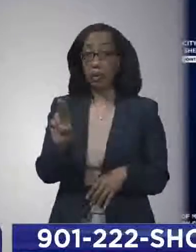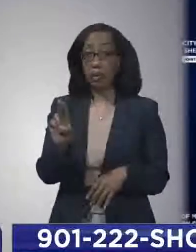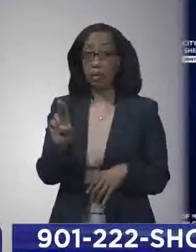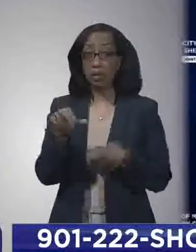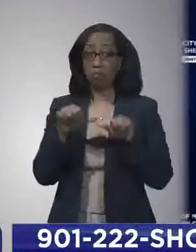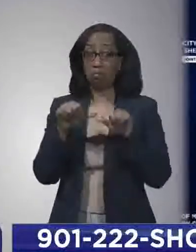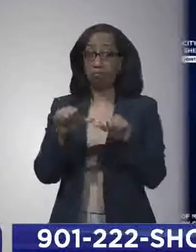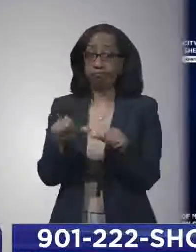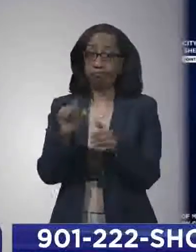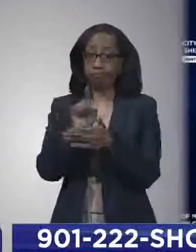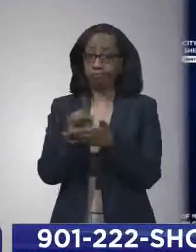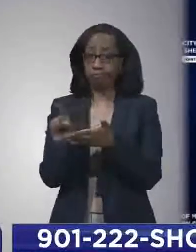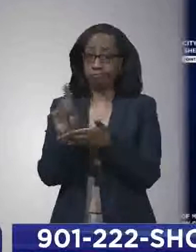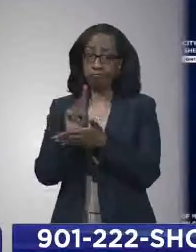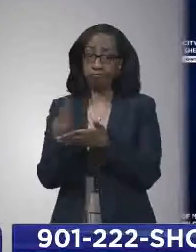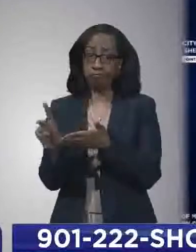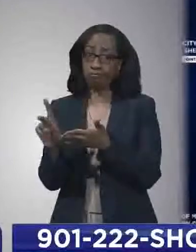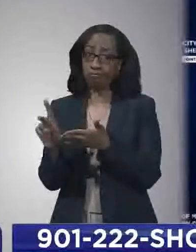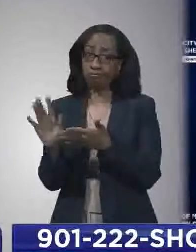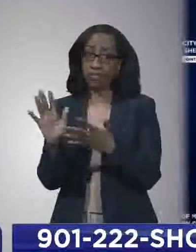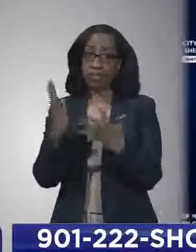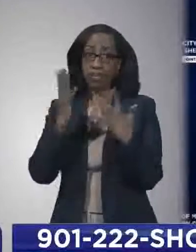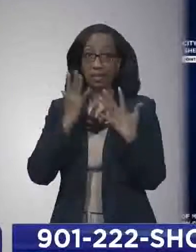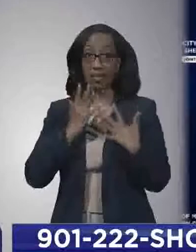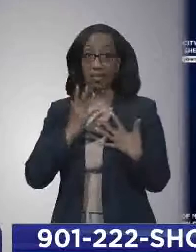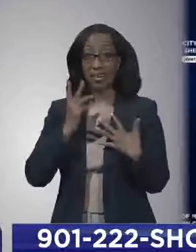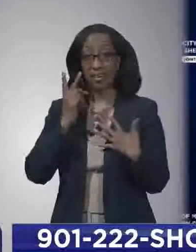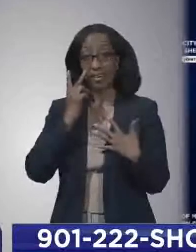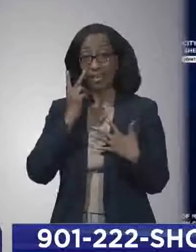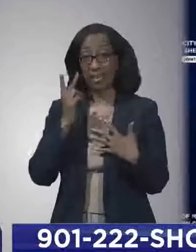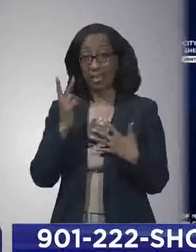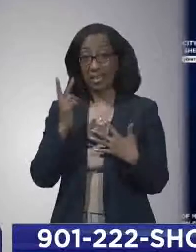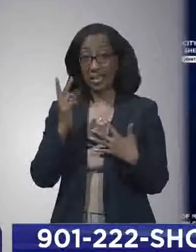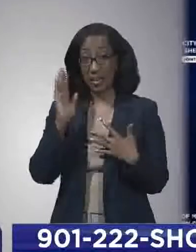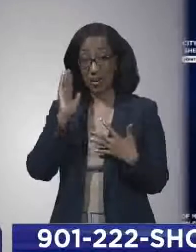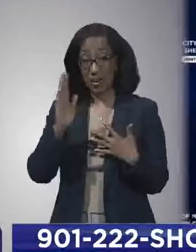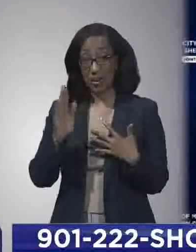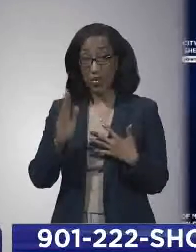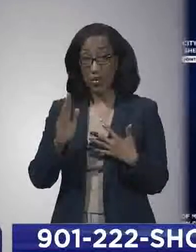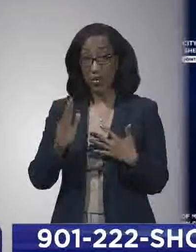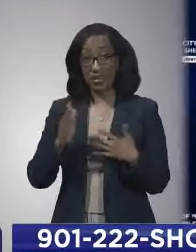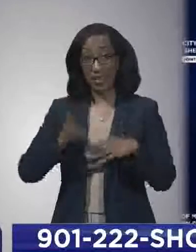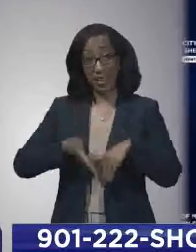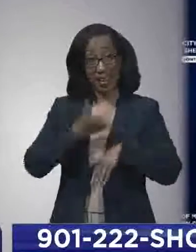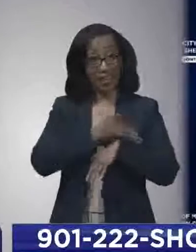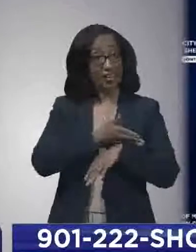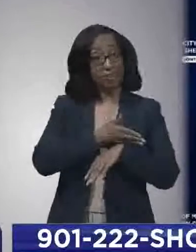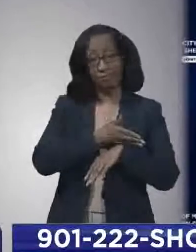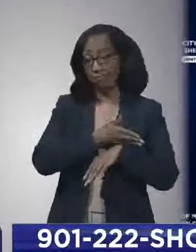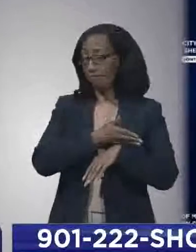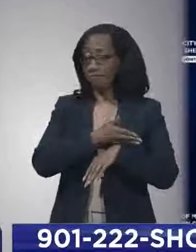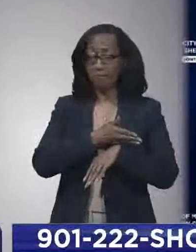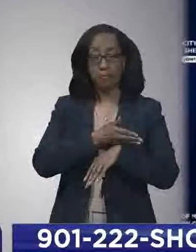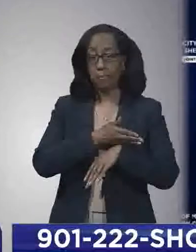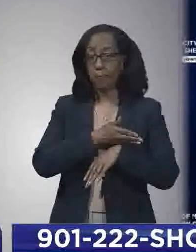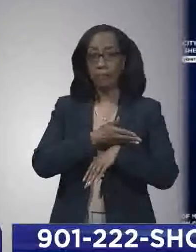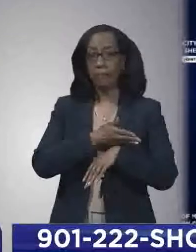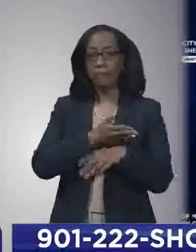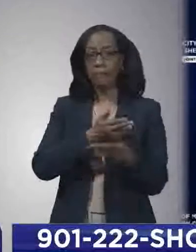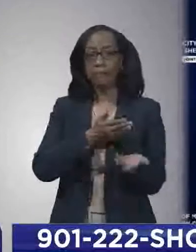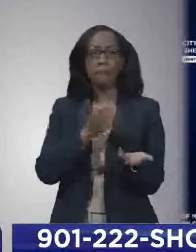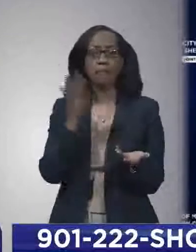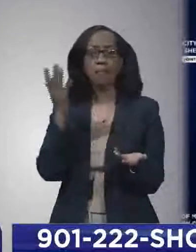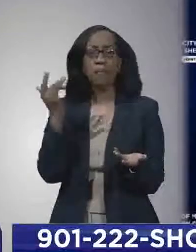half, and unfortunately I do not see that this will decrease over the next several weeks. And there are a few reasons for